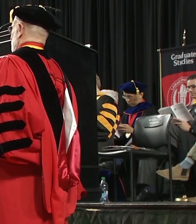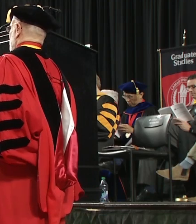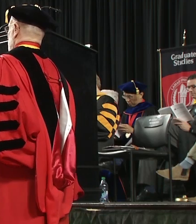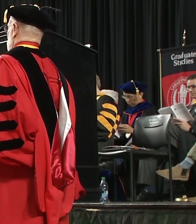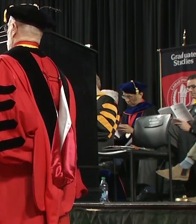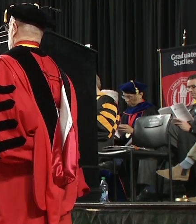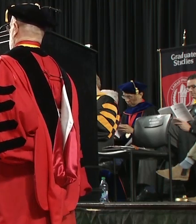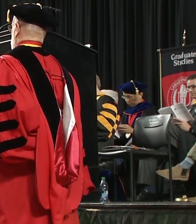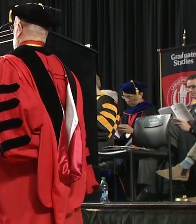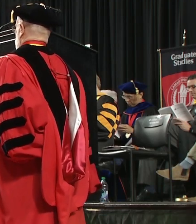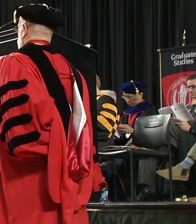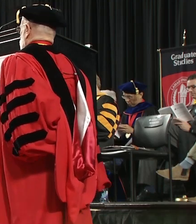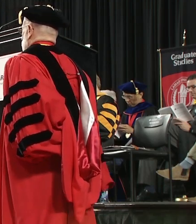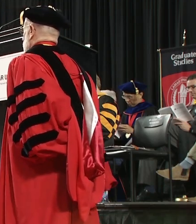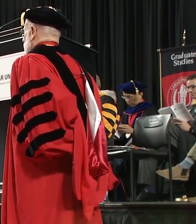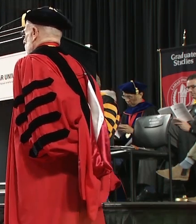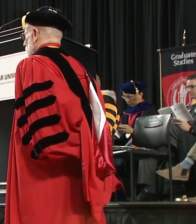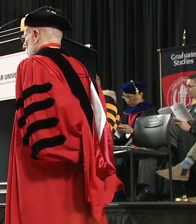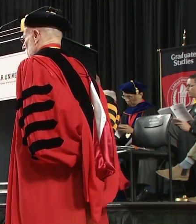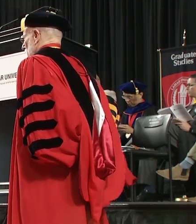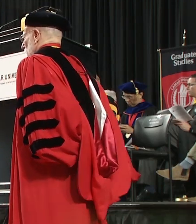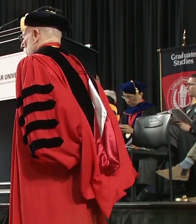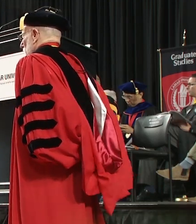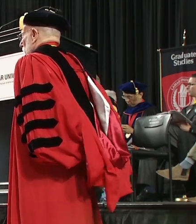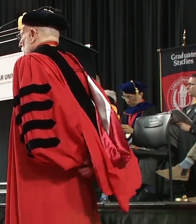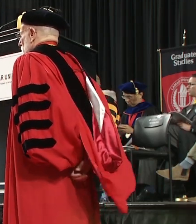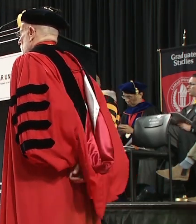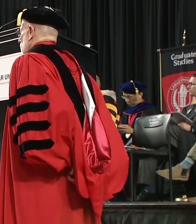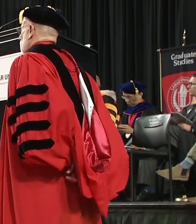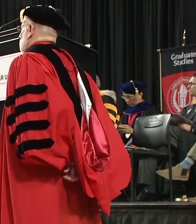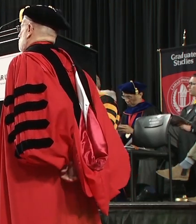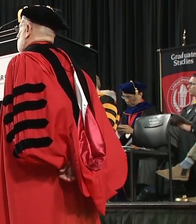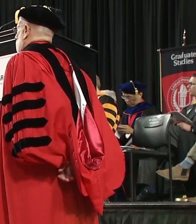For the Master of Music, Sunmin Cha.